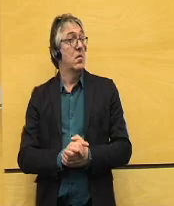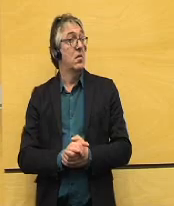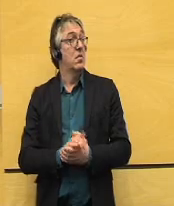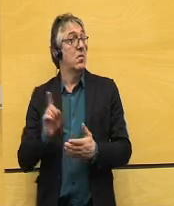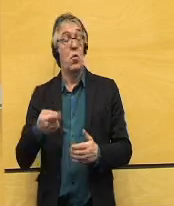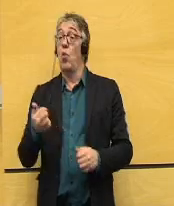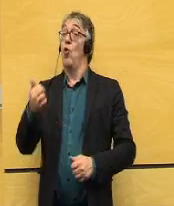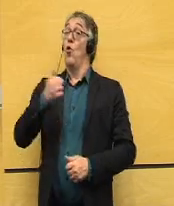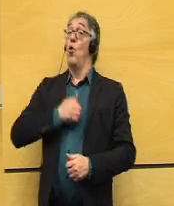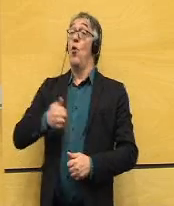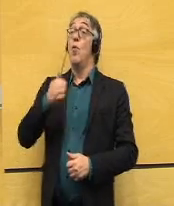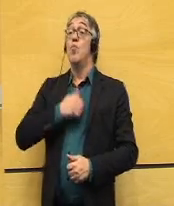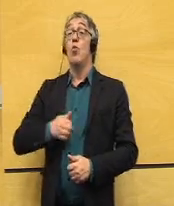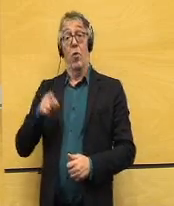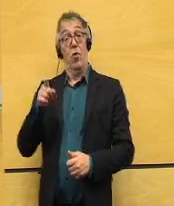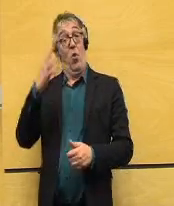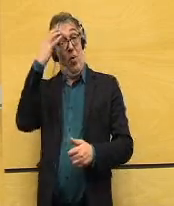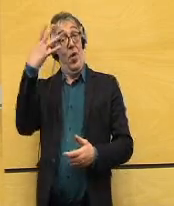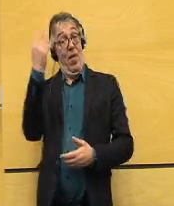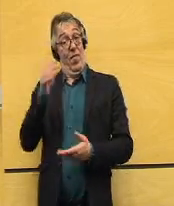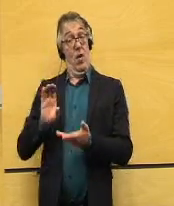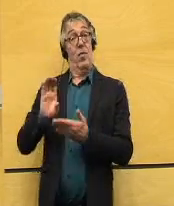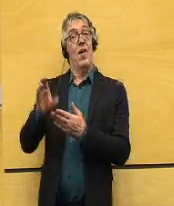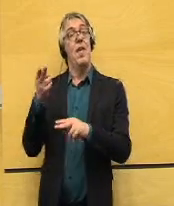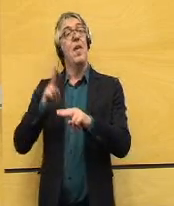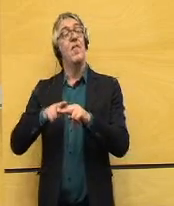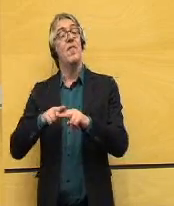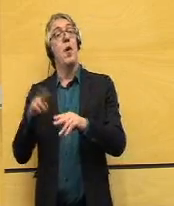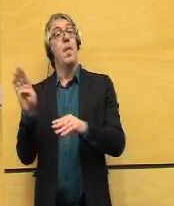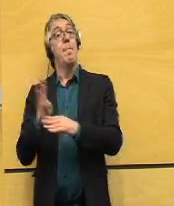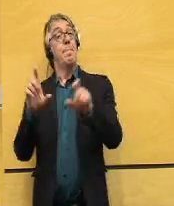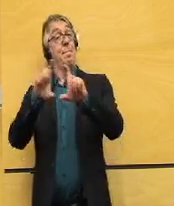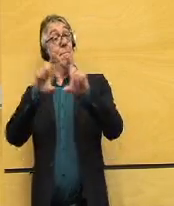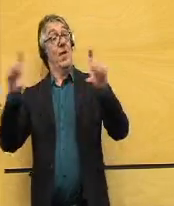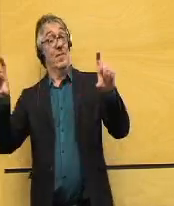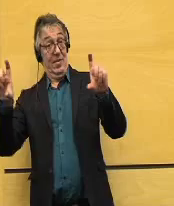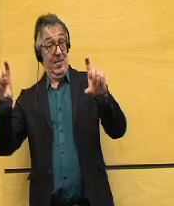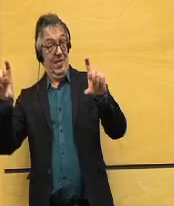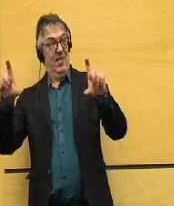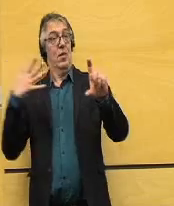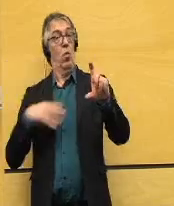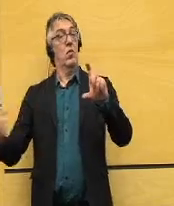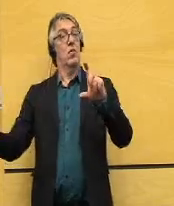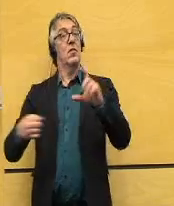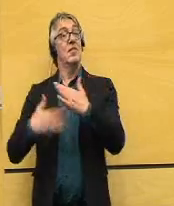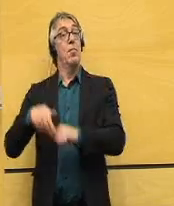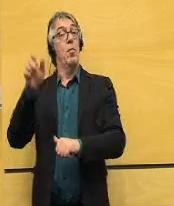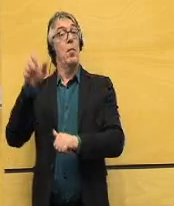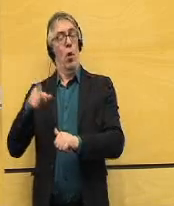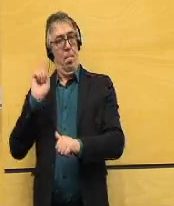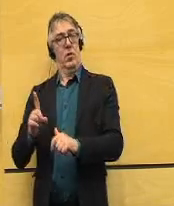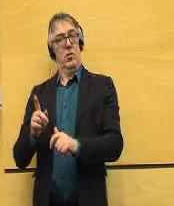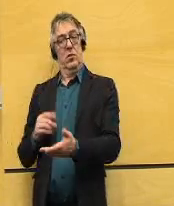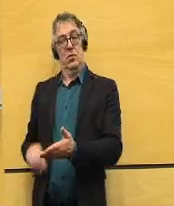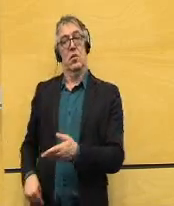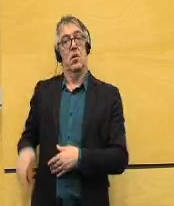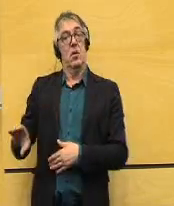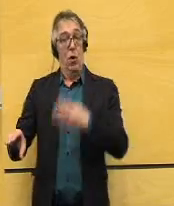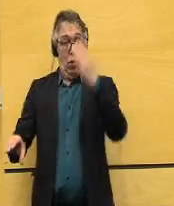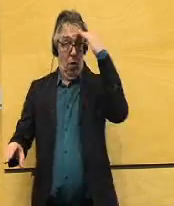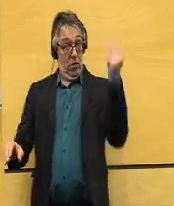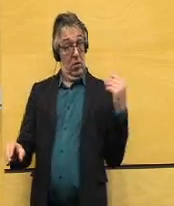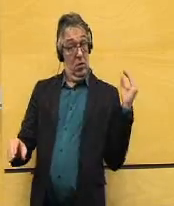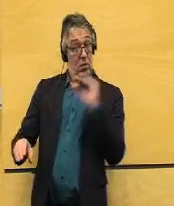I'm wondering whether persons with disabilities, deaf persons in particular, have access to free or